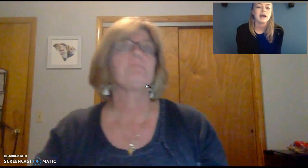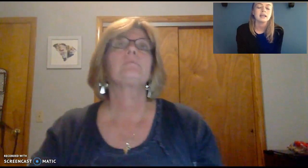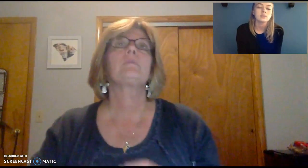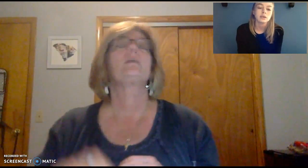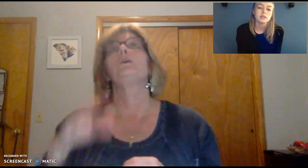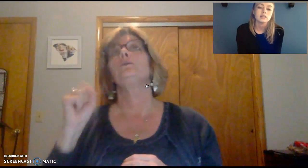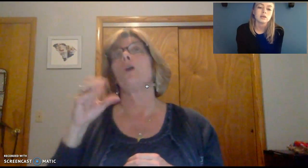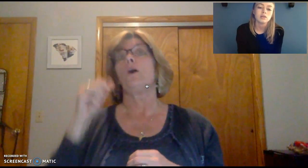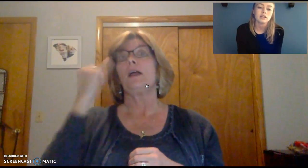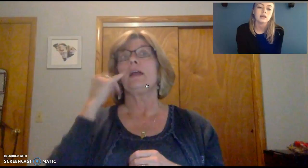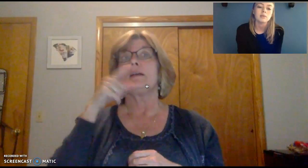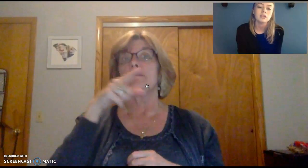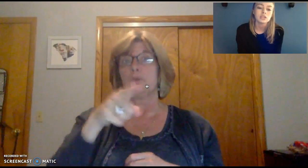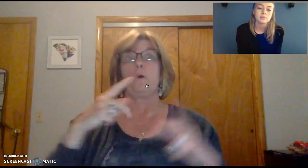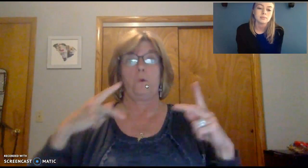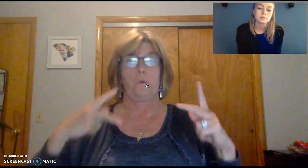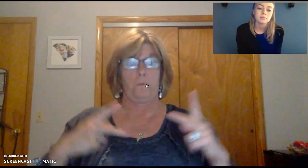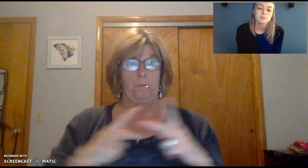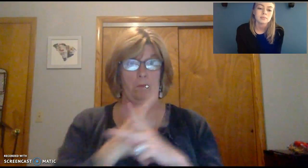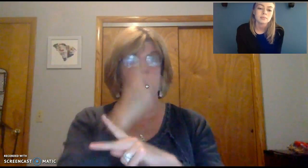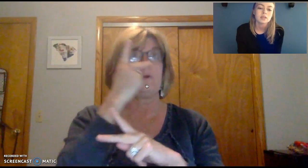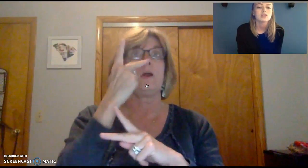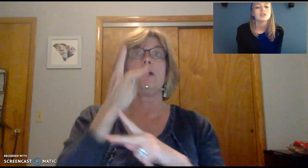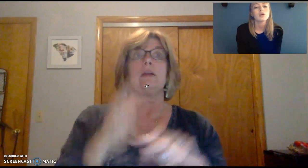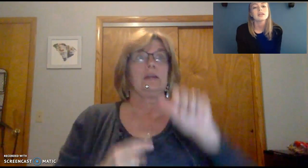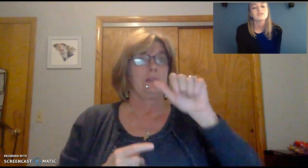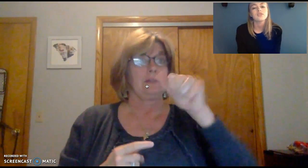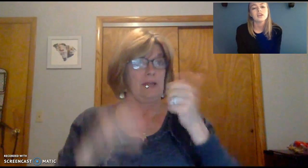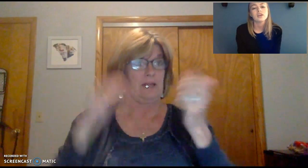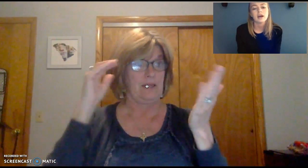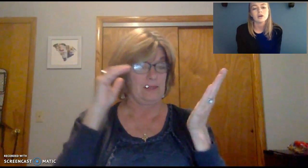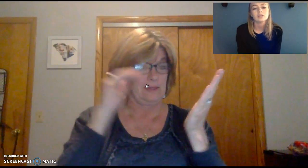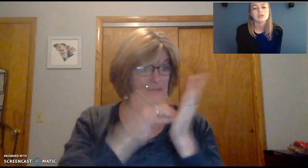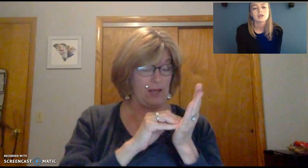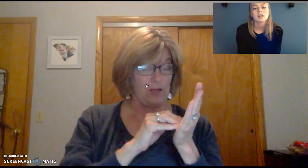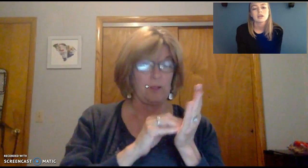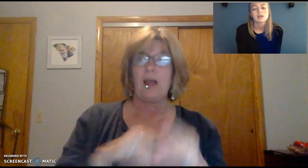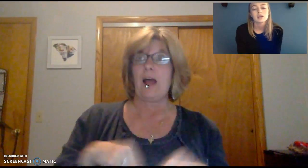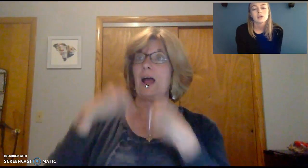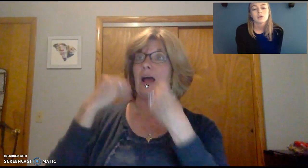And that is what is called their commission. So let's figure out